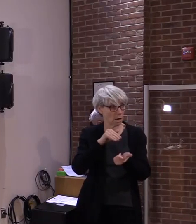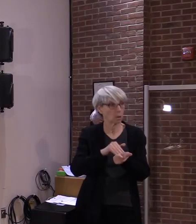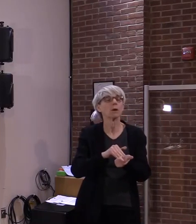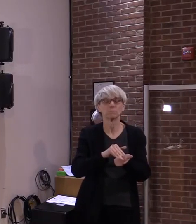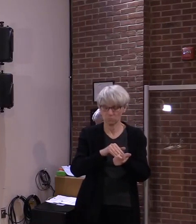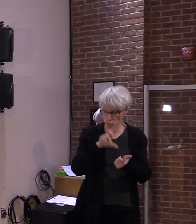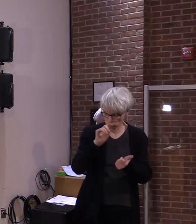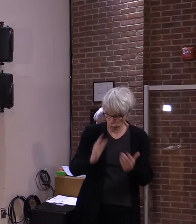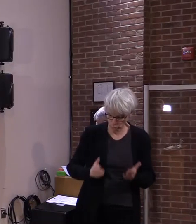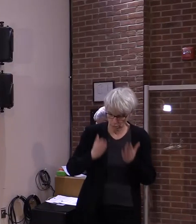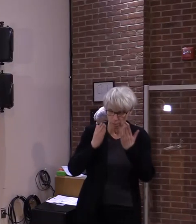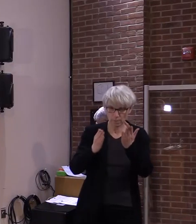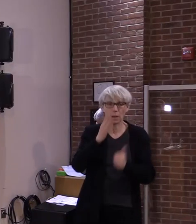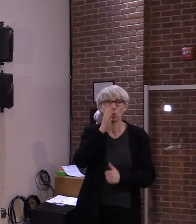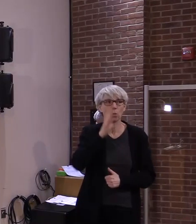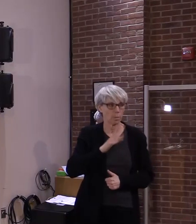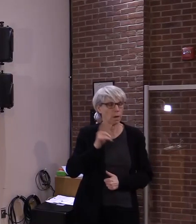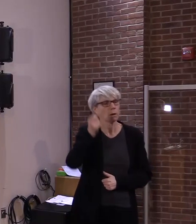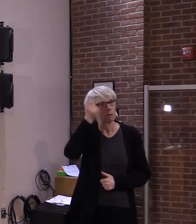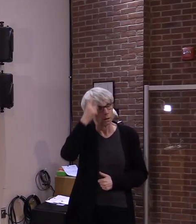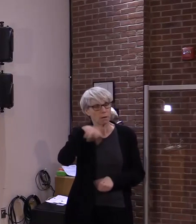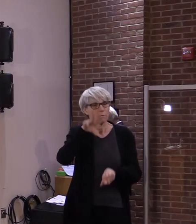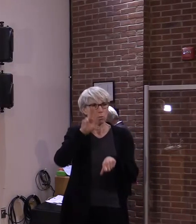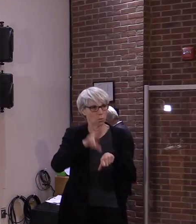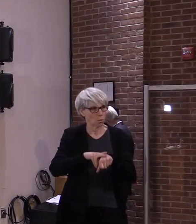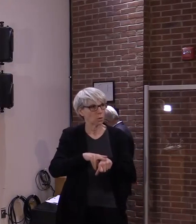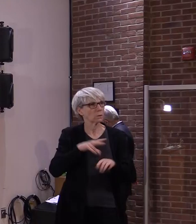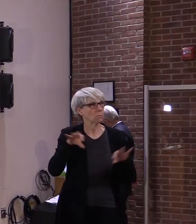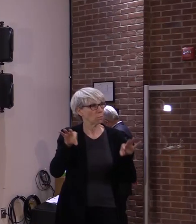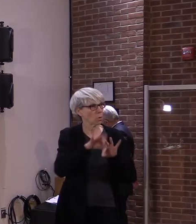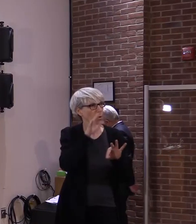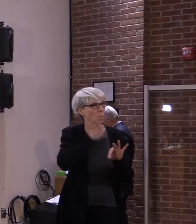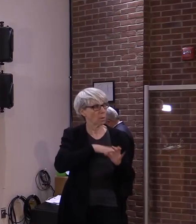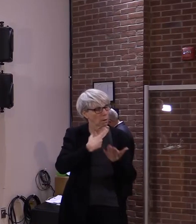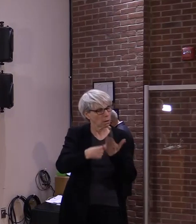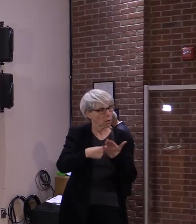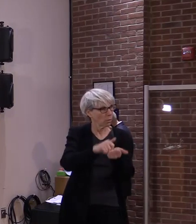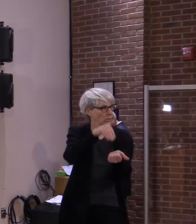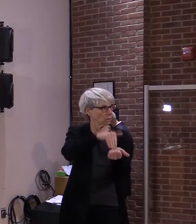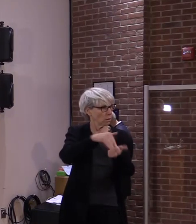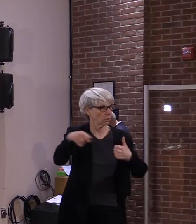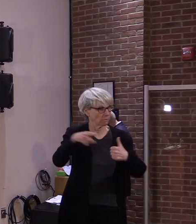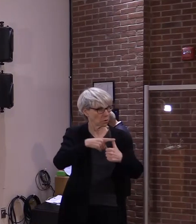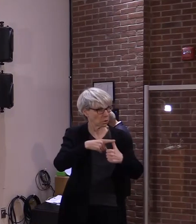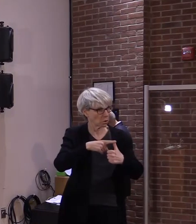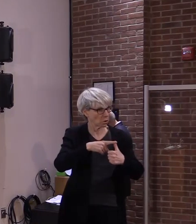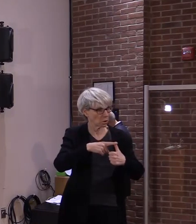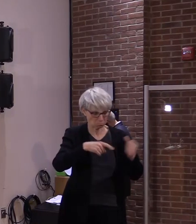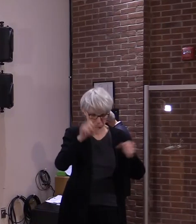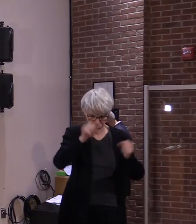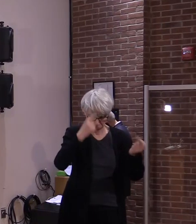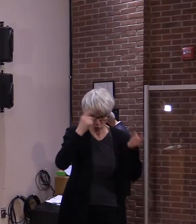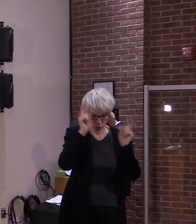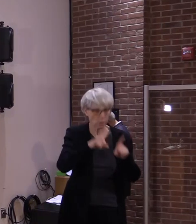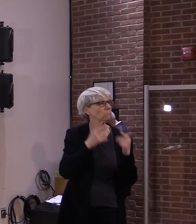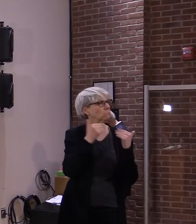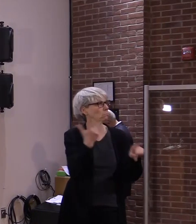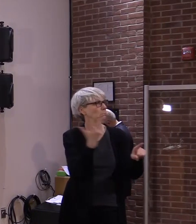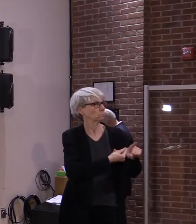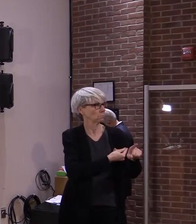after a shared decision-making process can occur. And it's doing that because there is